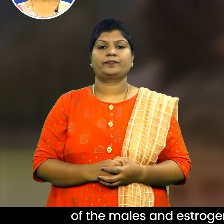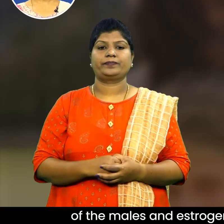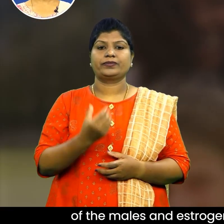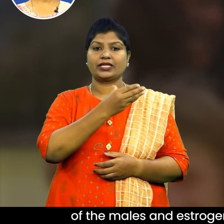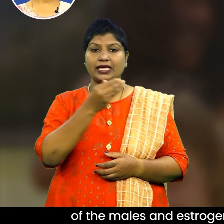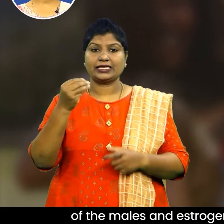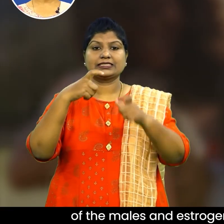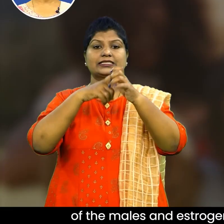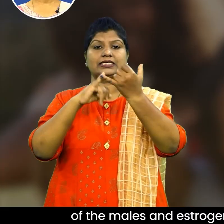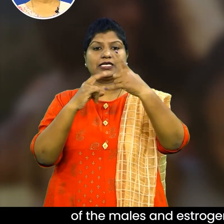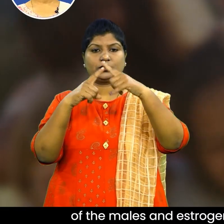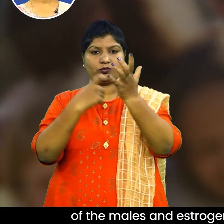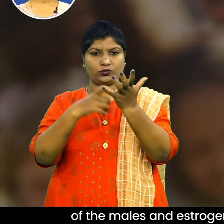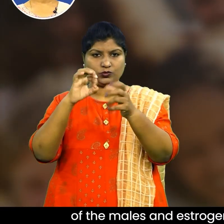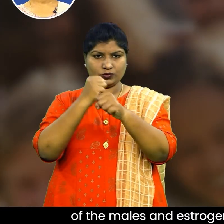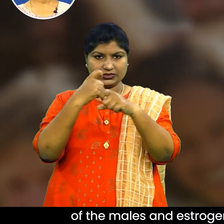and estrogen,